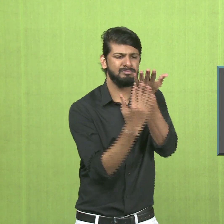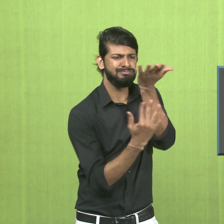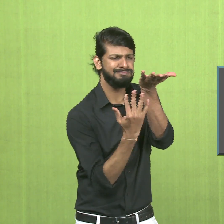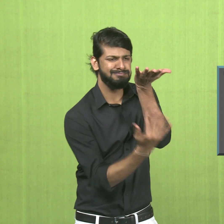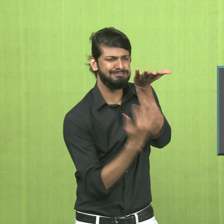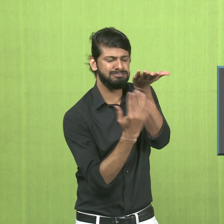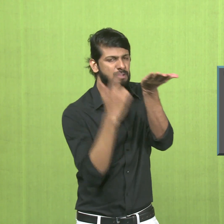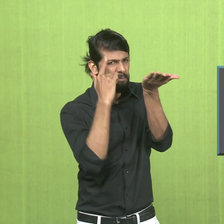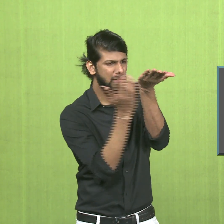lamp soot,